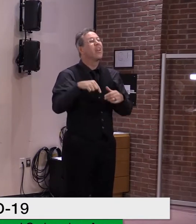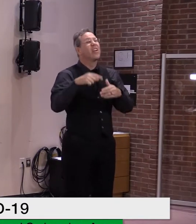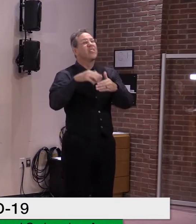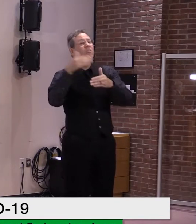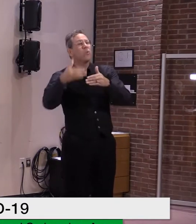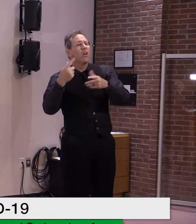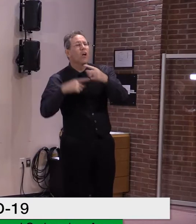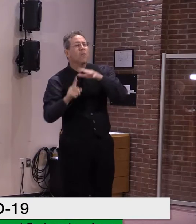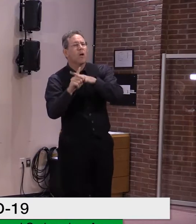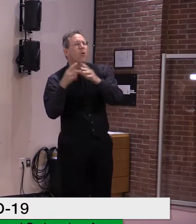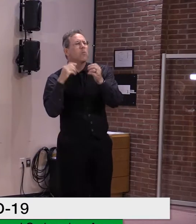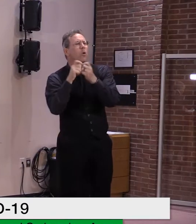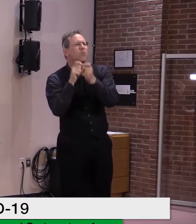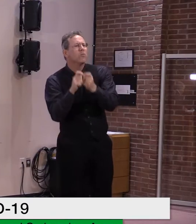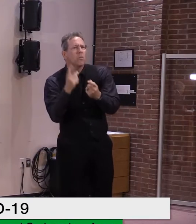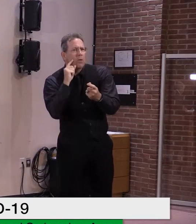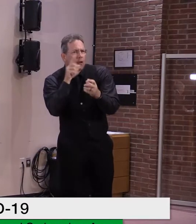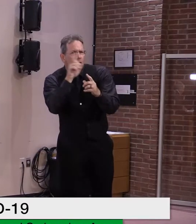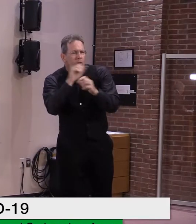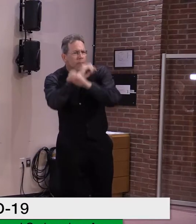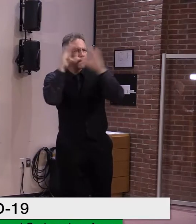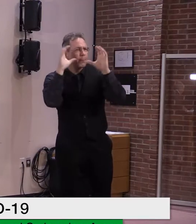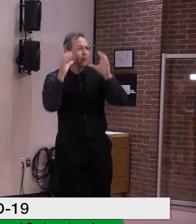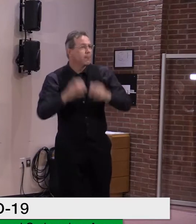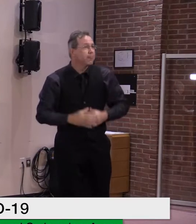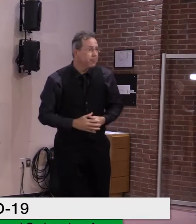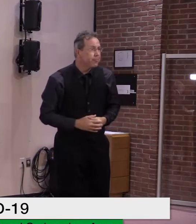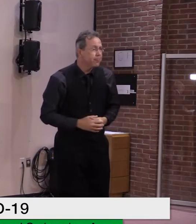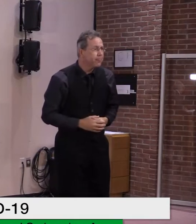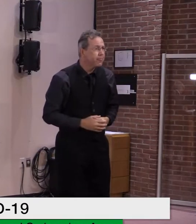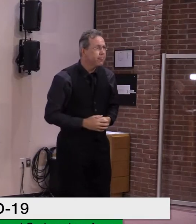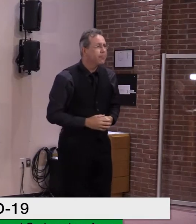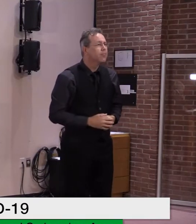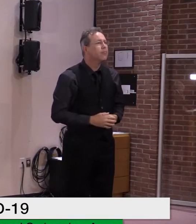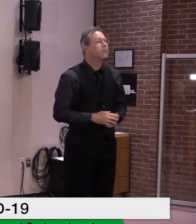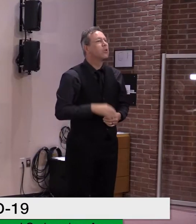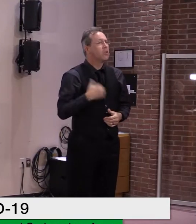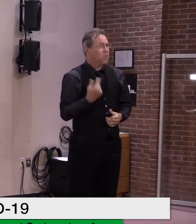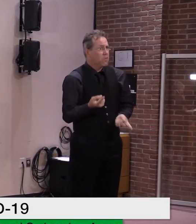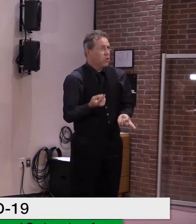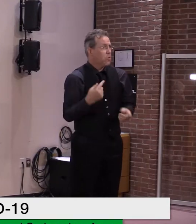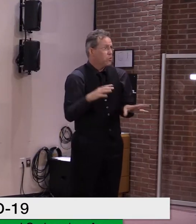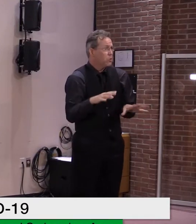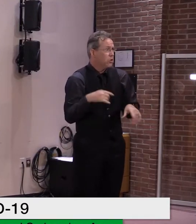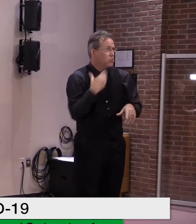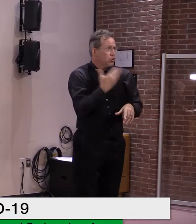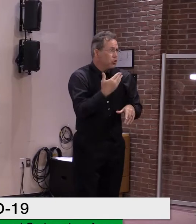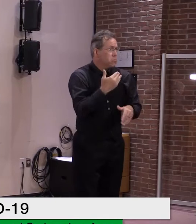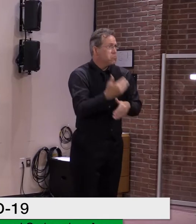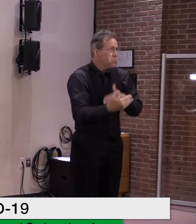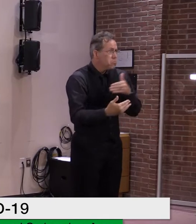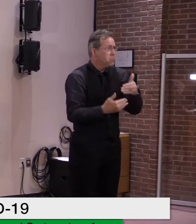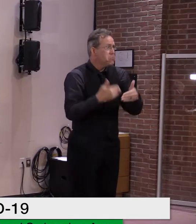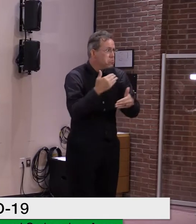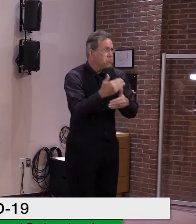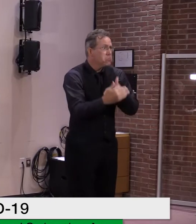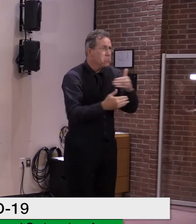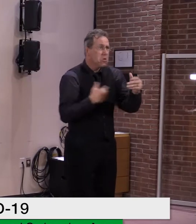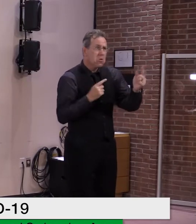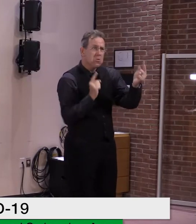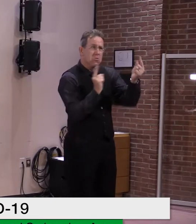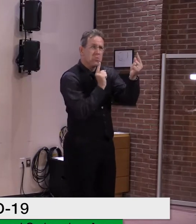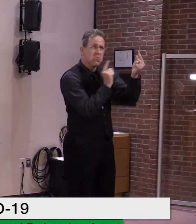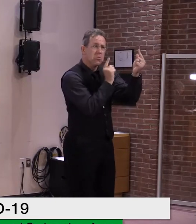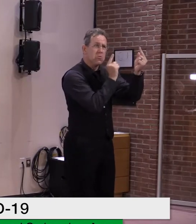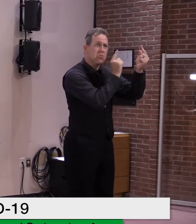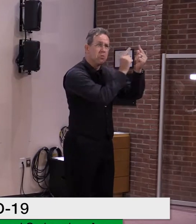to come later in the week. We are inching forward, as everyone has mentioned, toward our goal of vaccinating